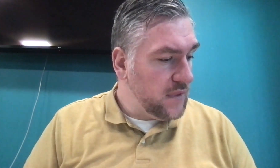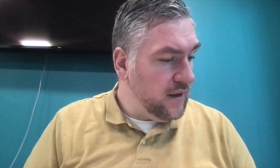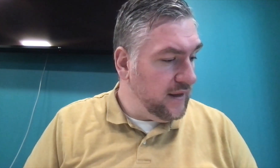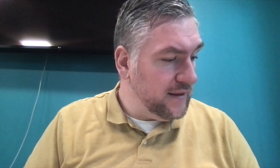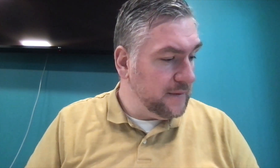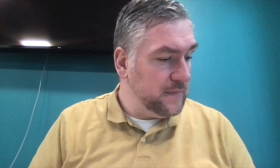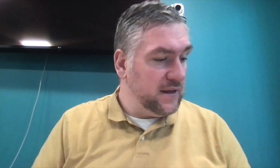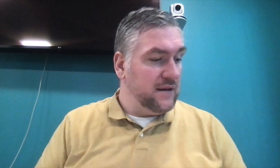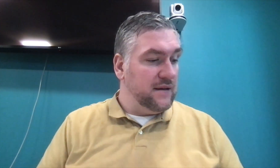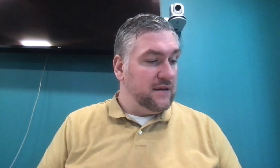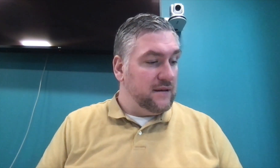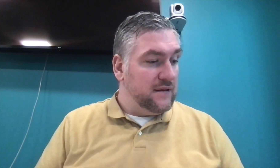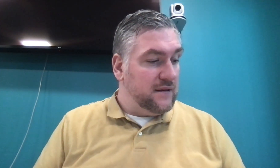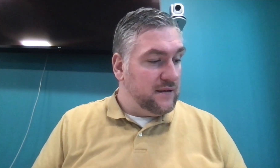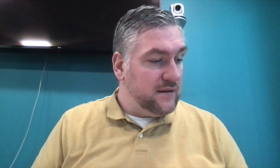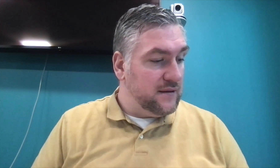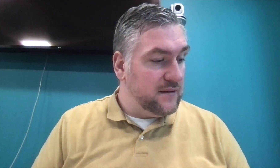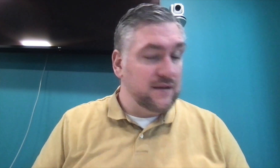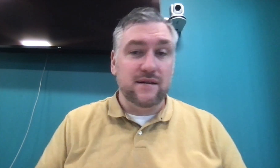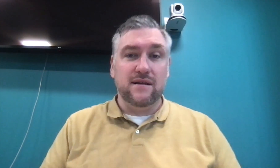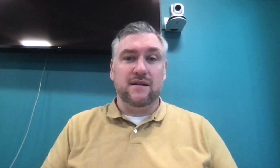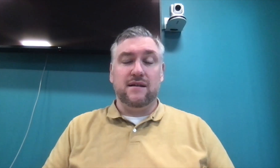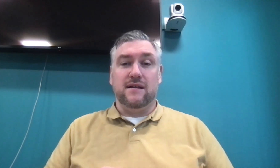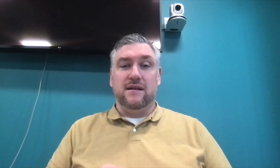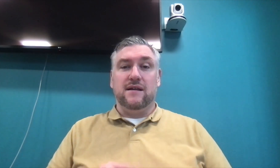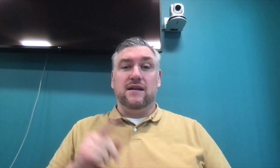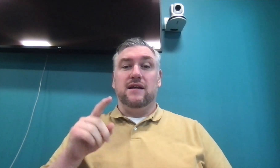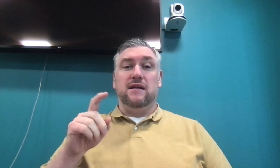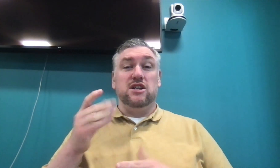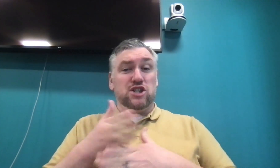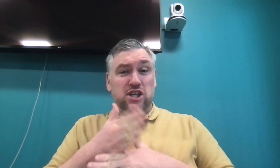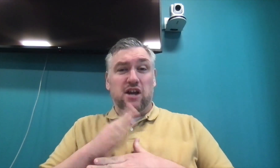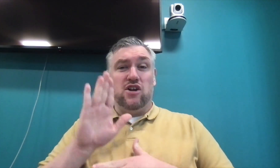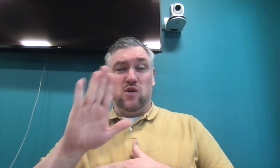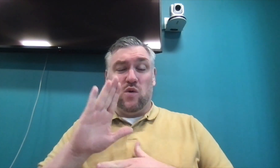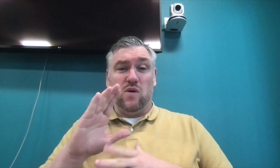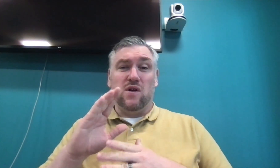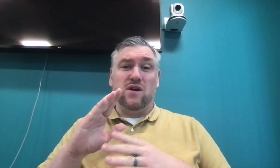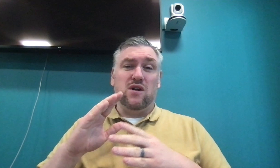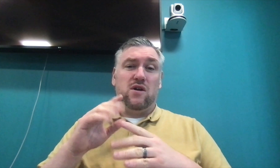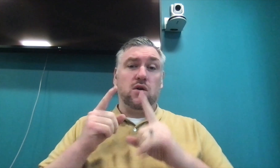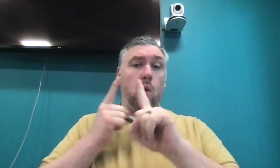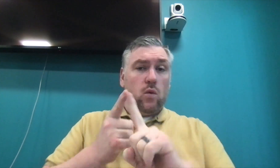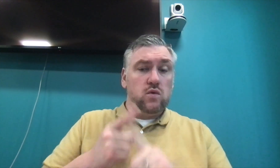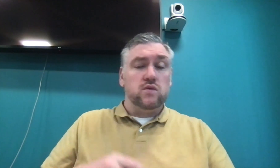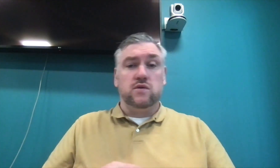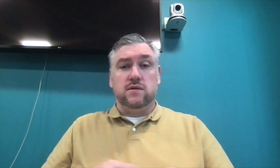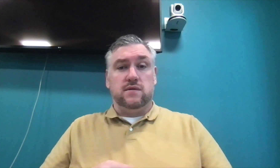on. Share your